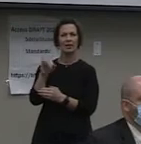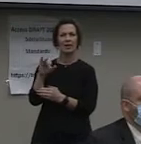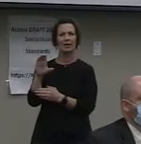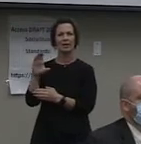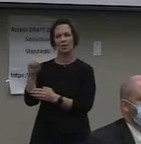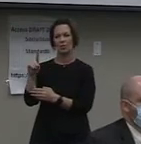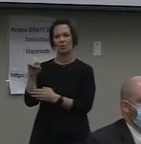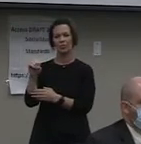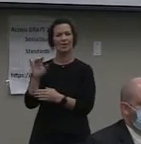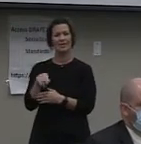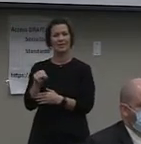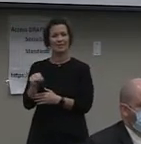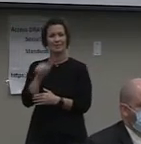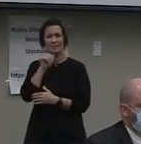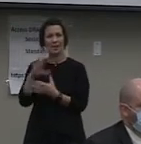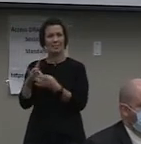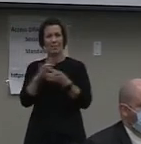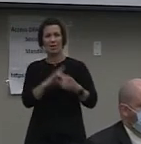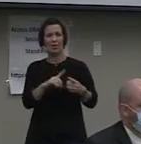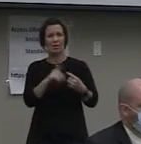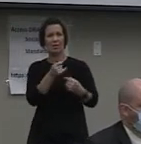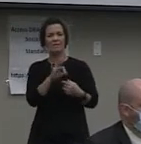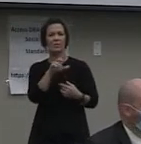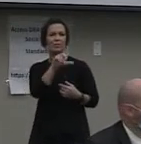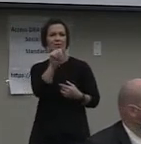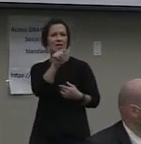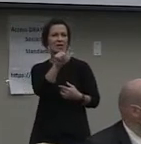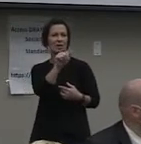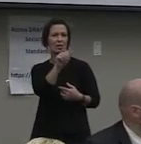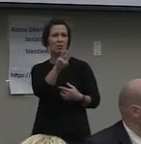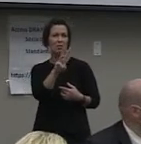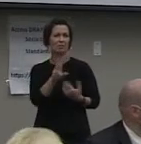all. Thank you, Mr. Jenkins.